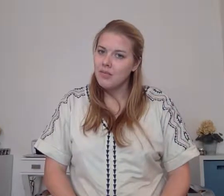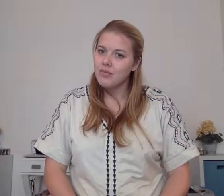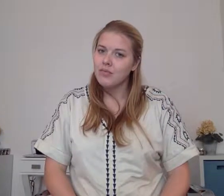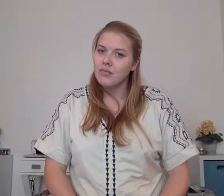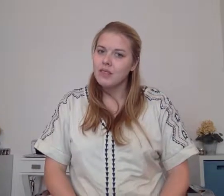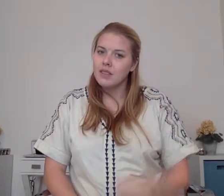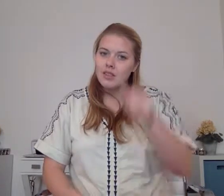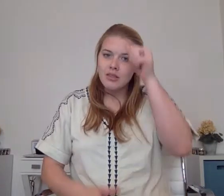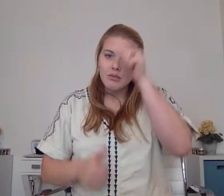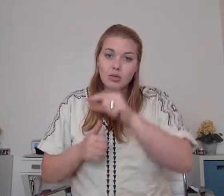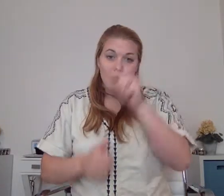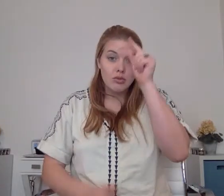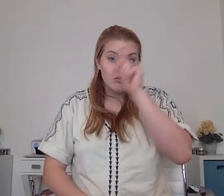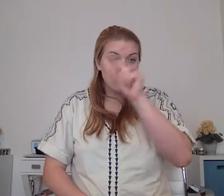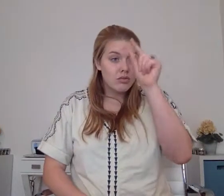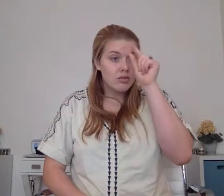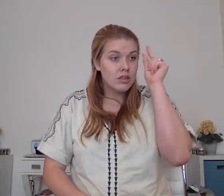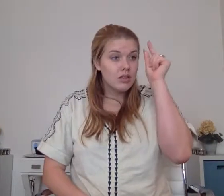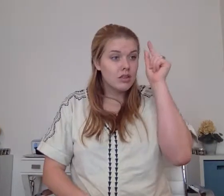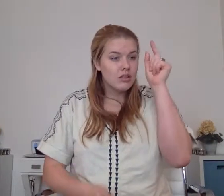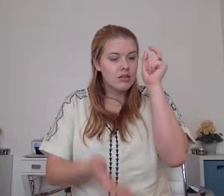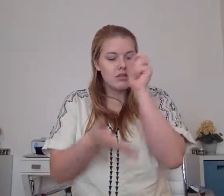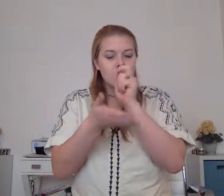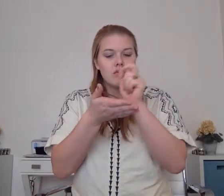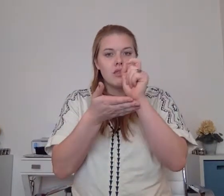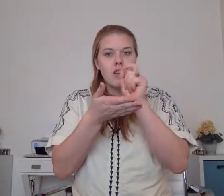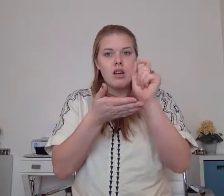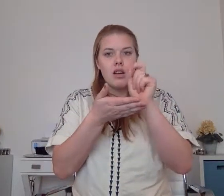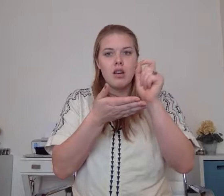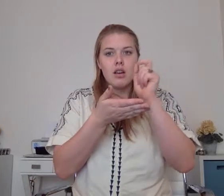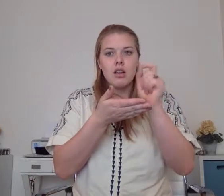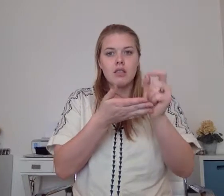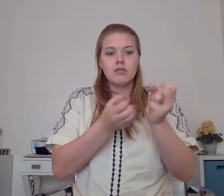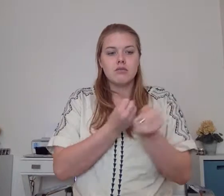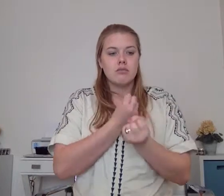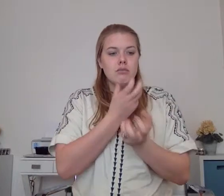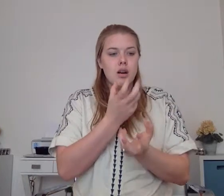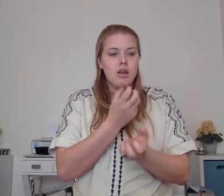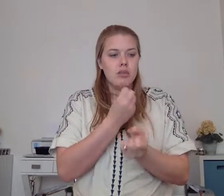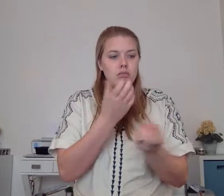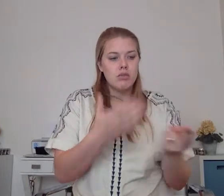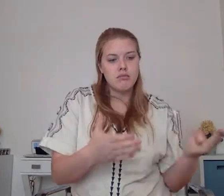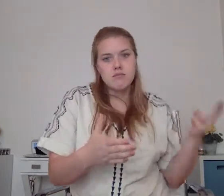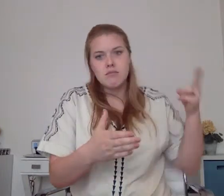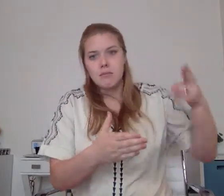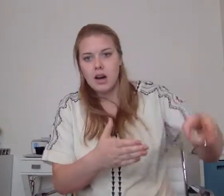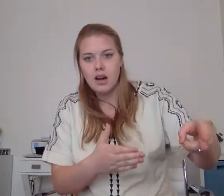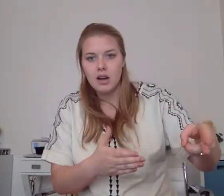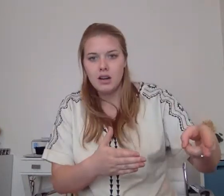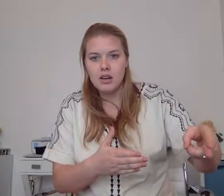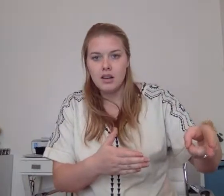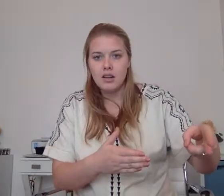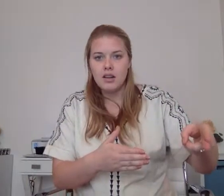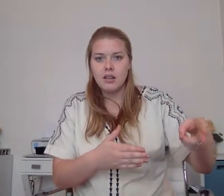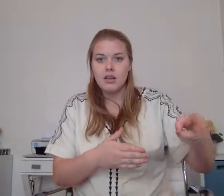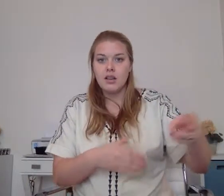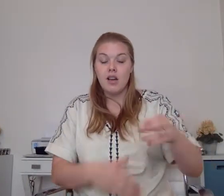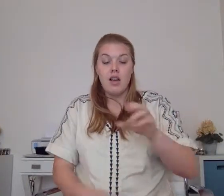Greek writers and poets joined first, came on board. And then writers from Hungary and